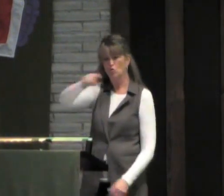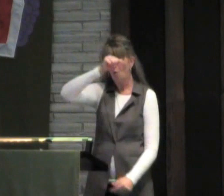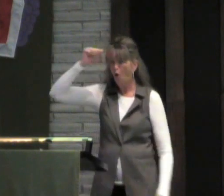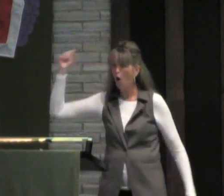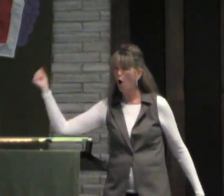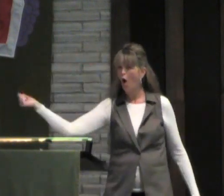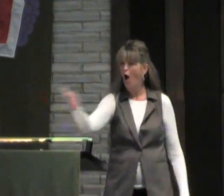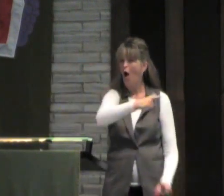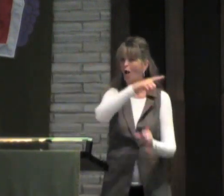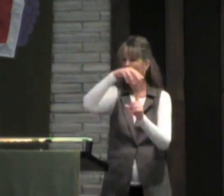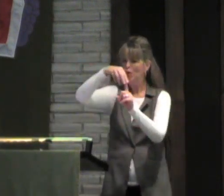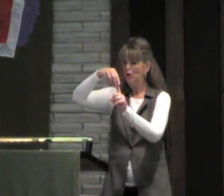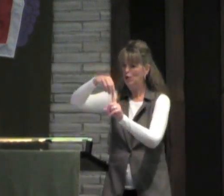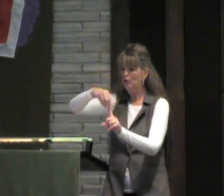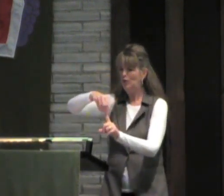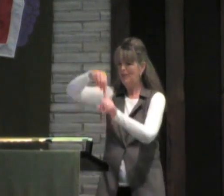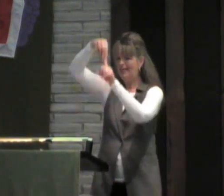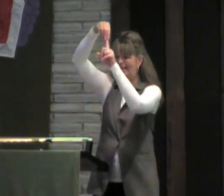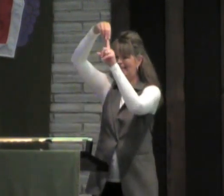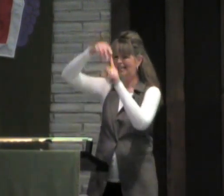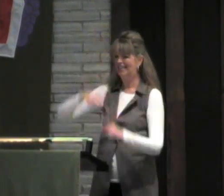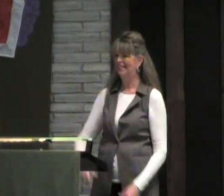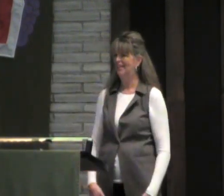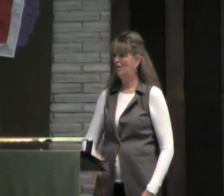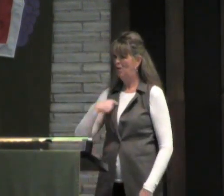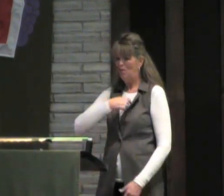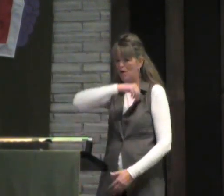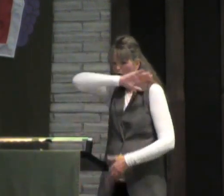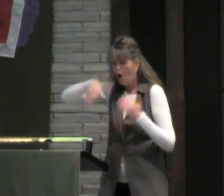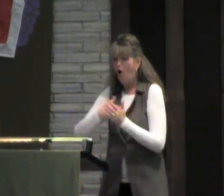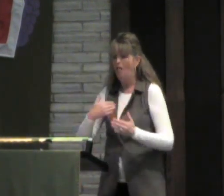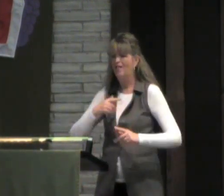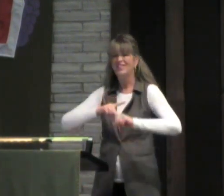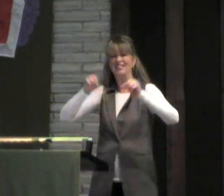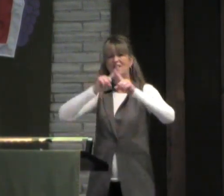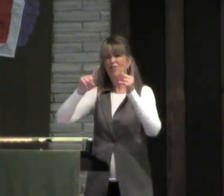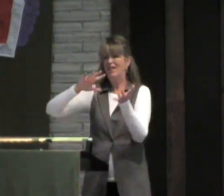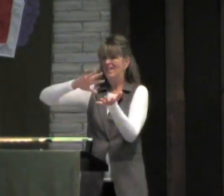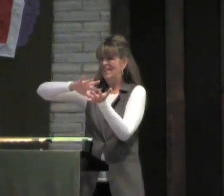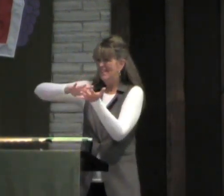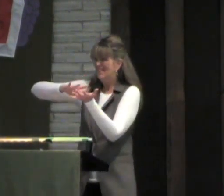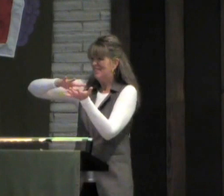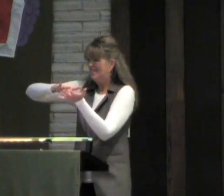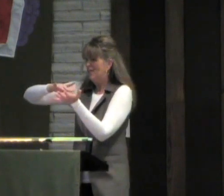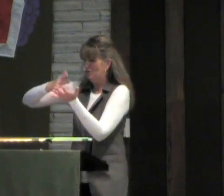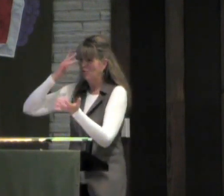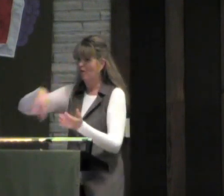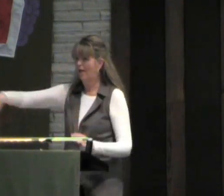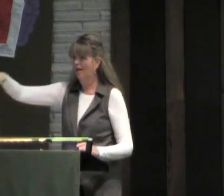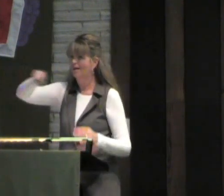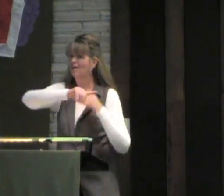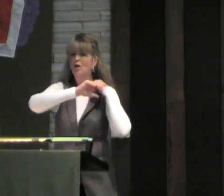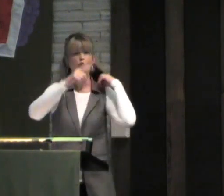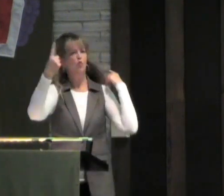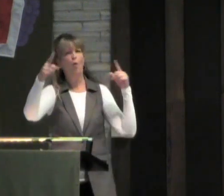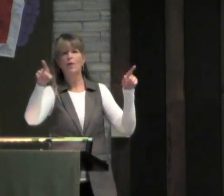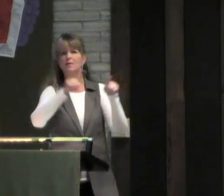There's nothing ordinary about all of you. You're all special. We all have different fingerprints. Did you know